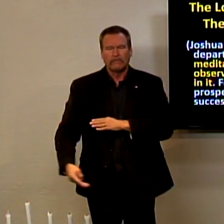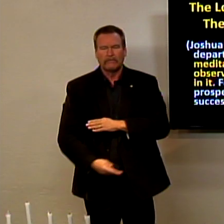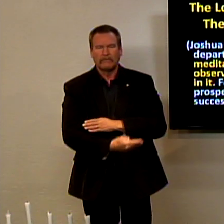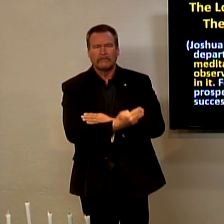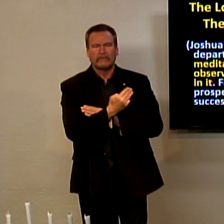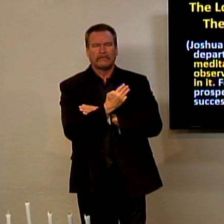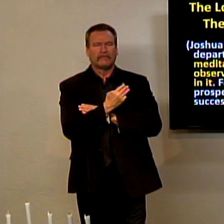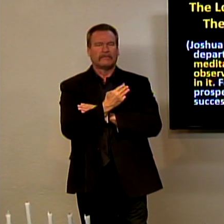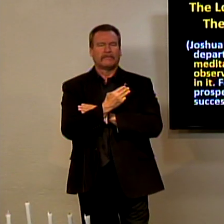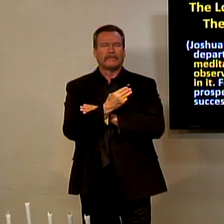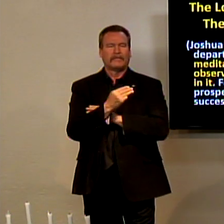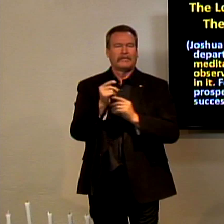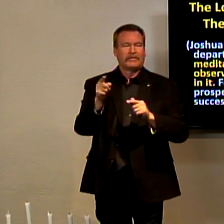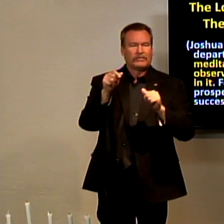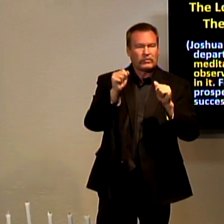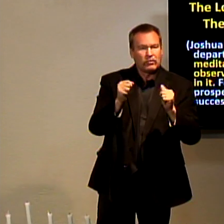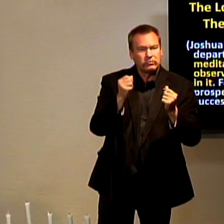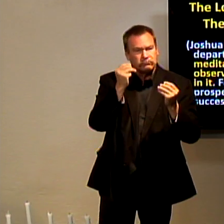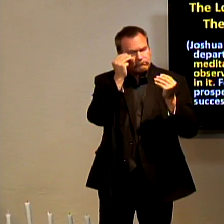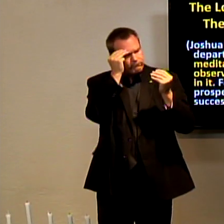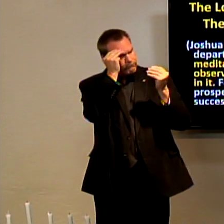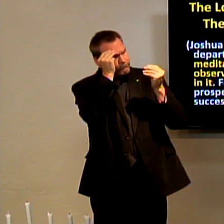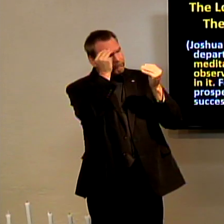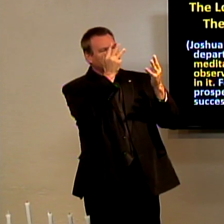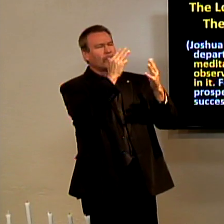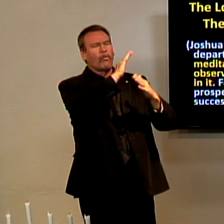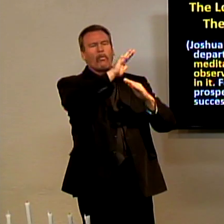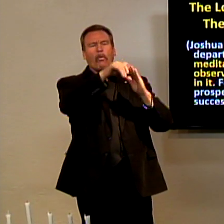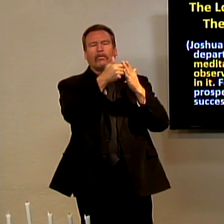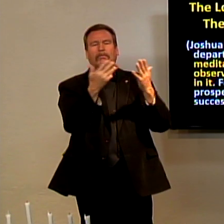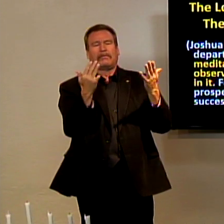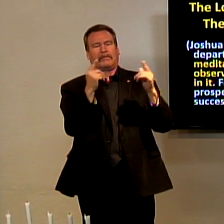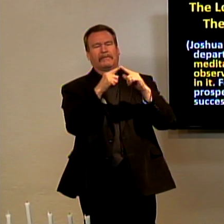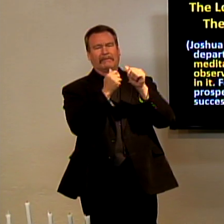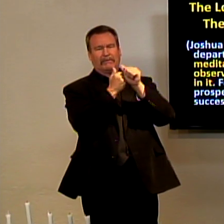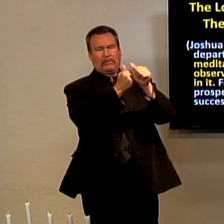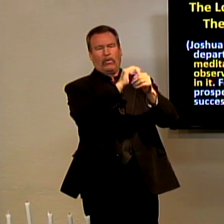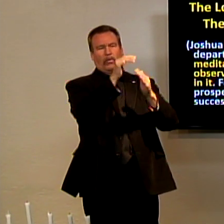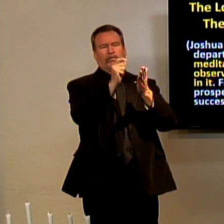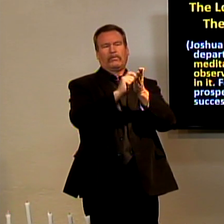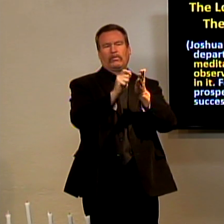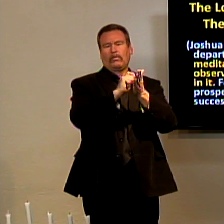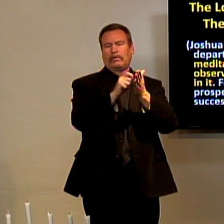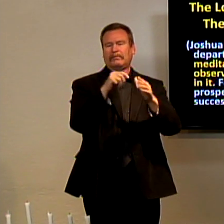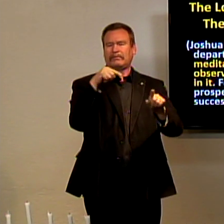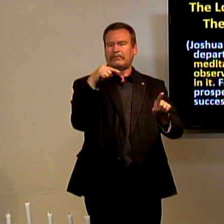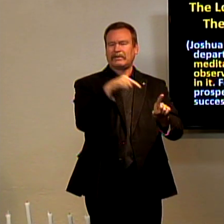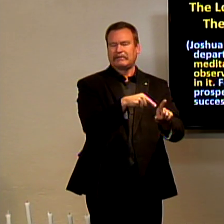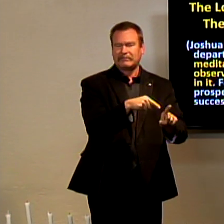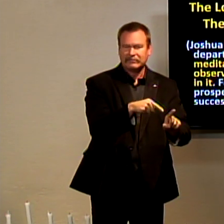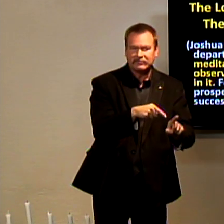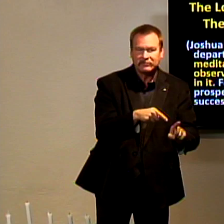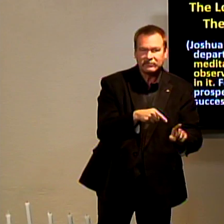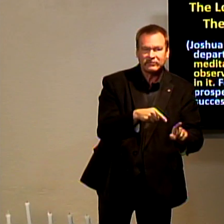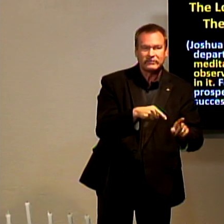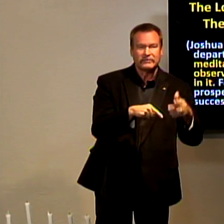and night, that you may obey and do all that is written in